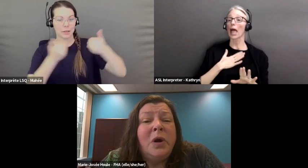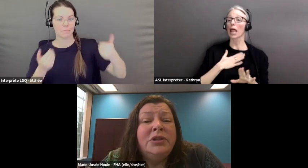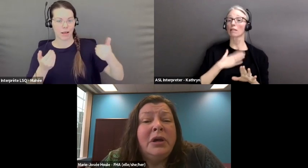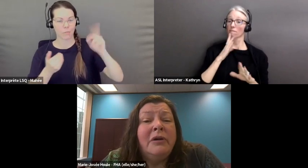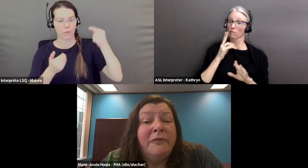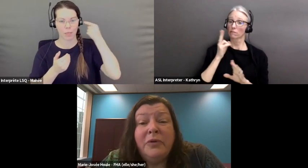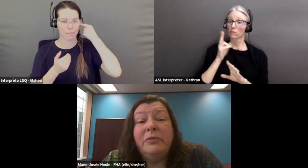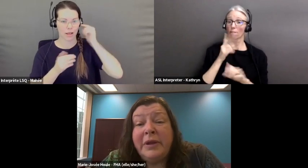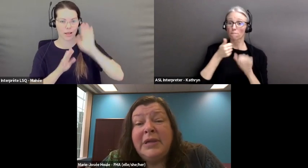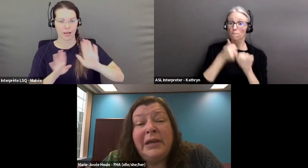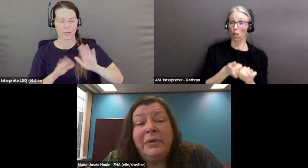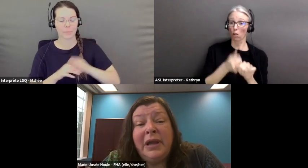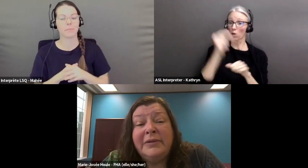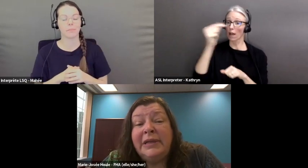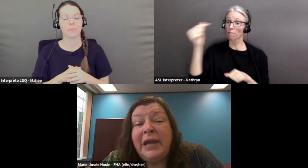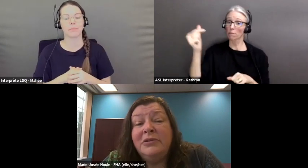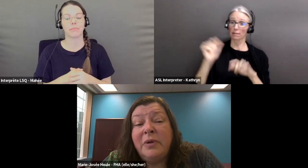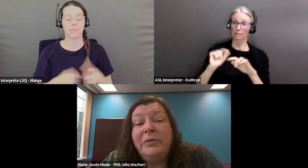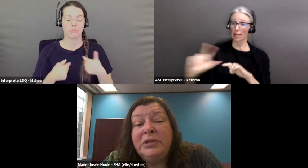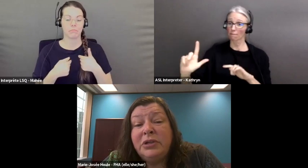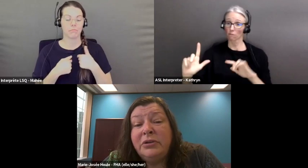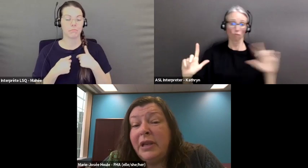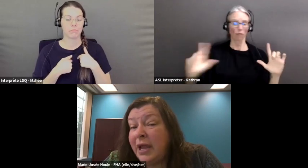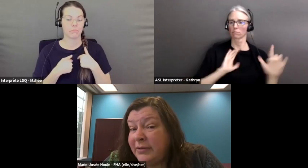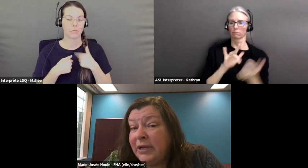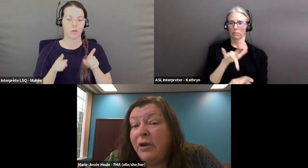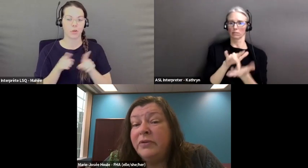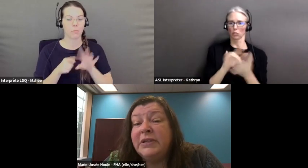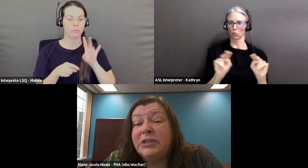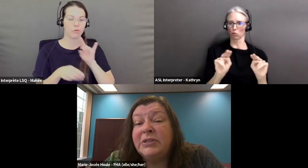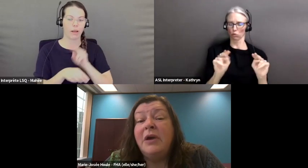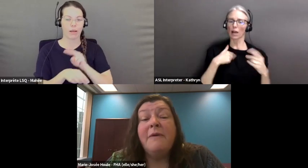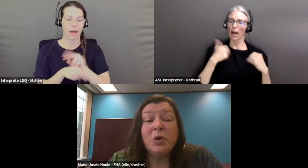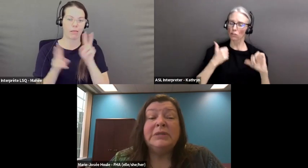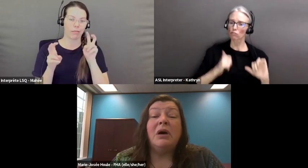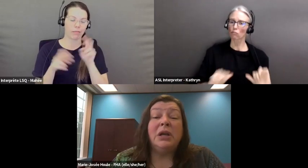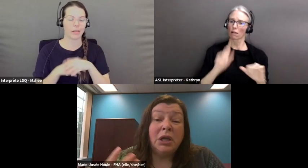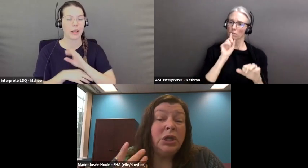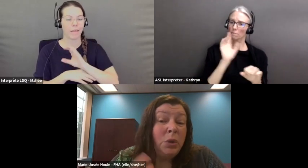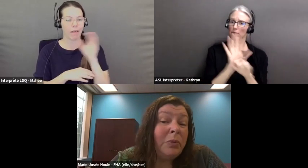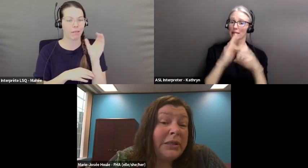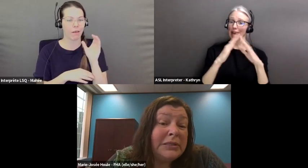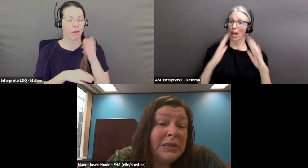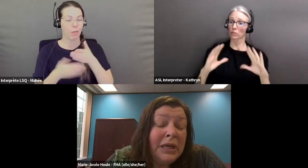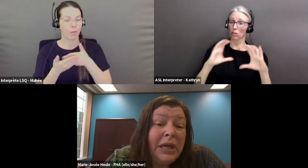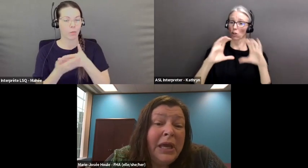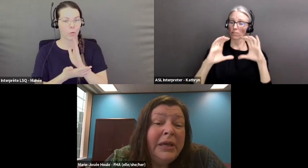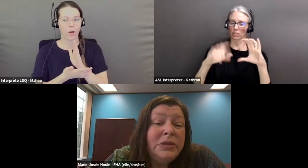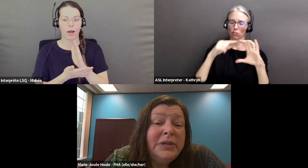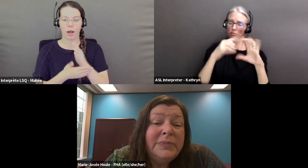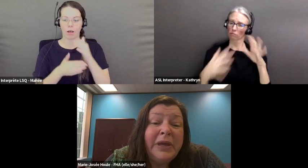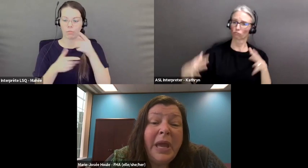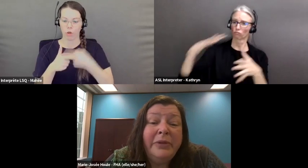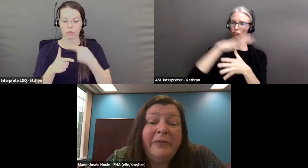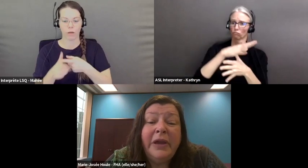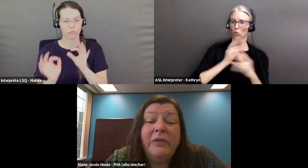Canada's watchdog for the right to adequate housing and try to ensure that housing conversations focus on human rights. And I do